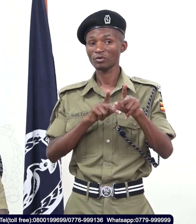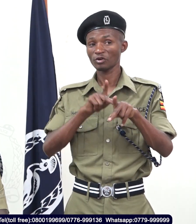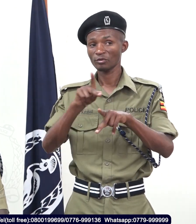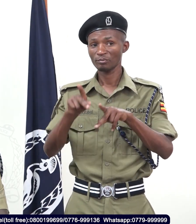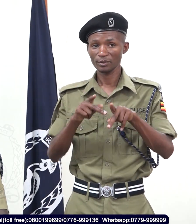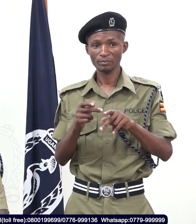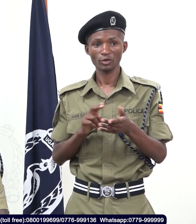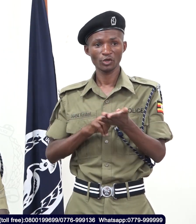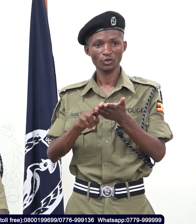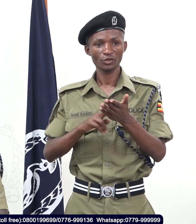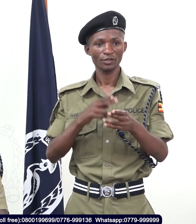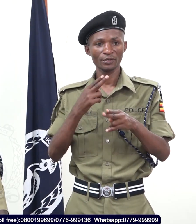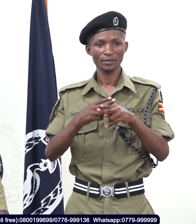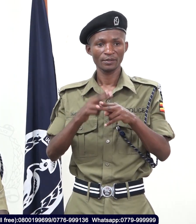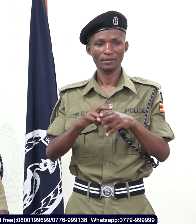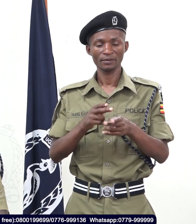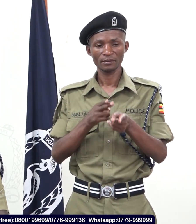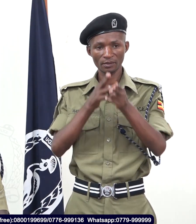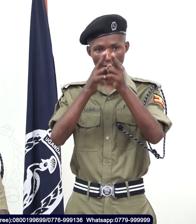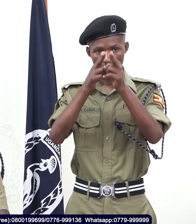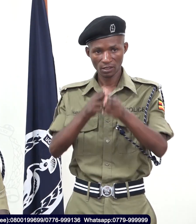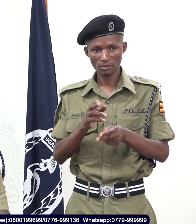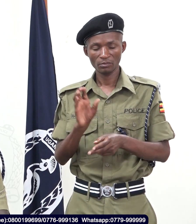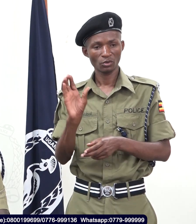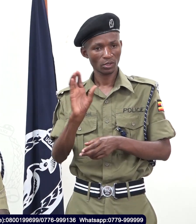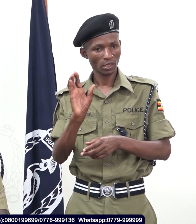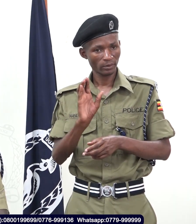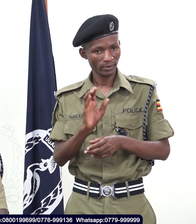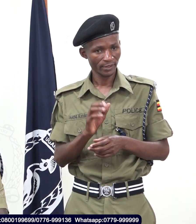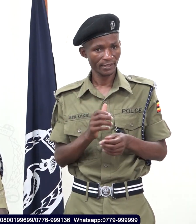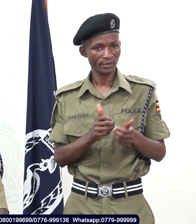name of Humble Company, a company that